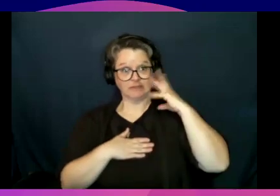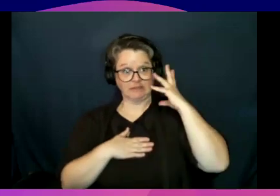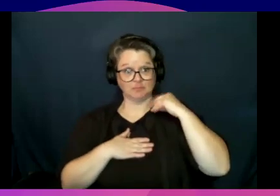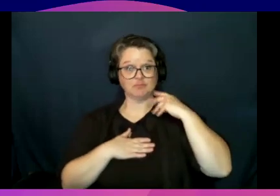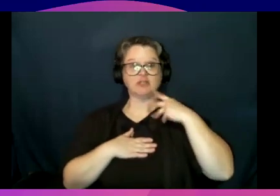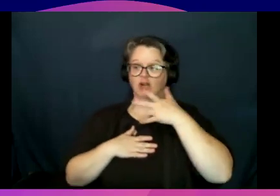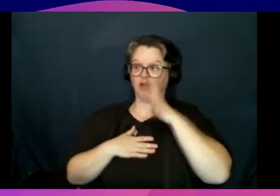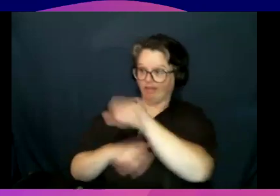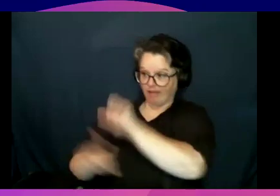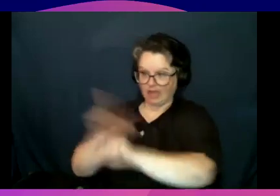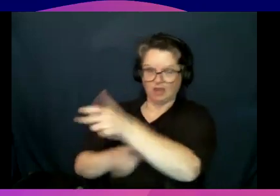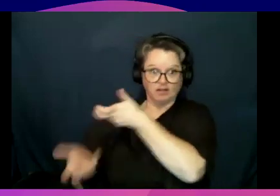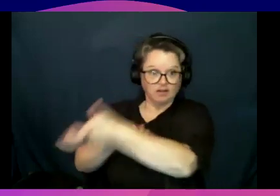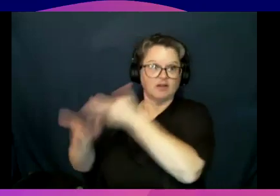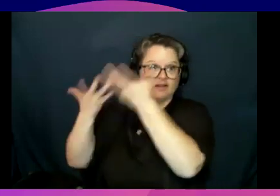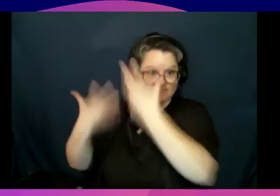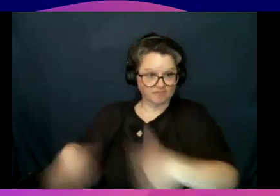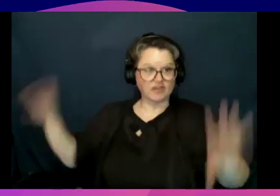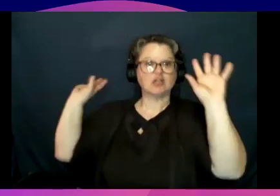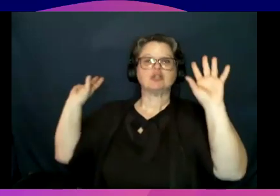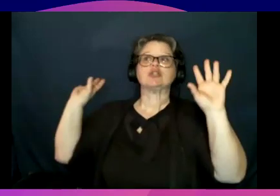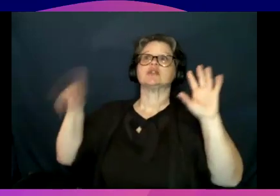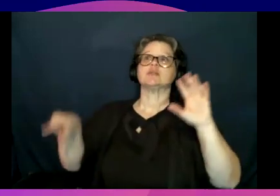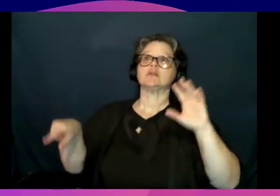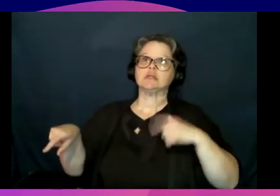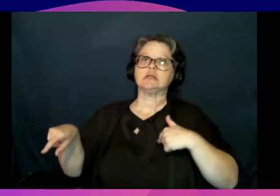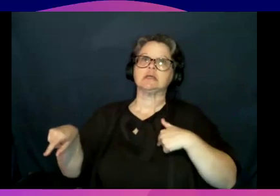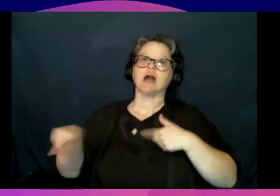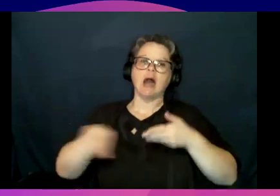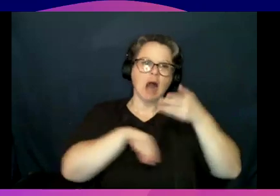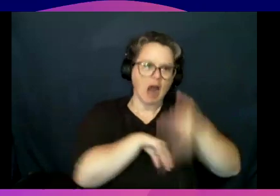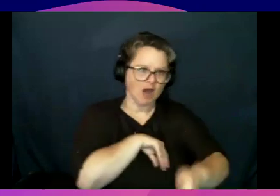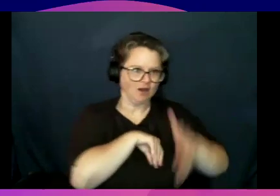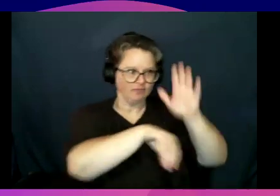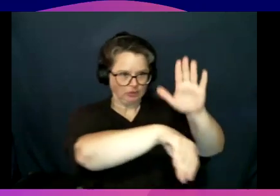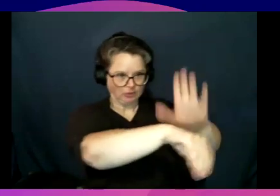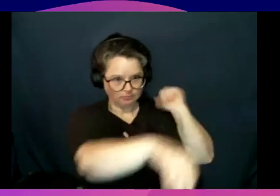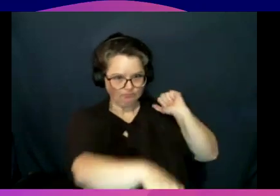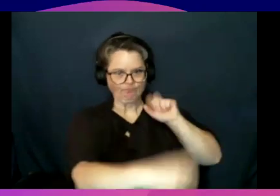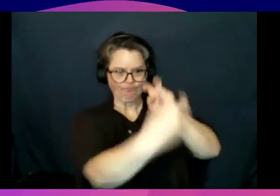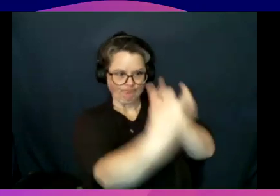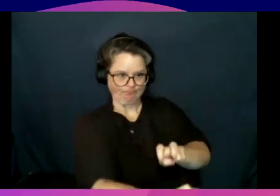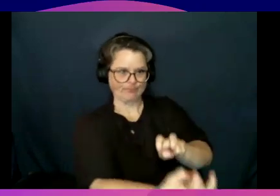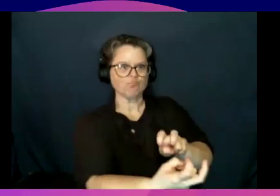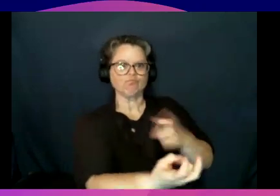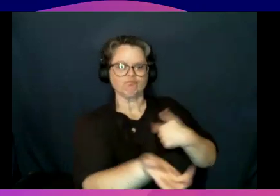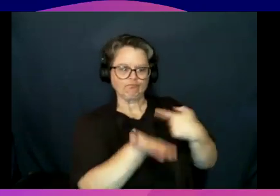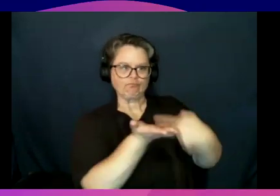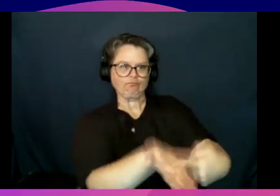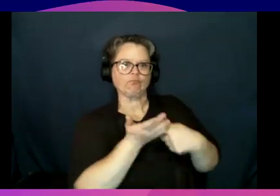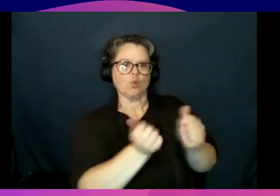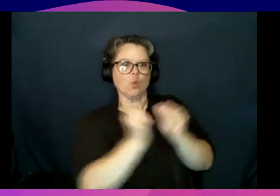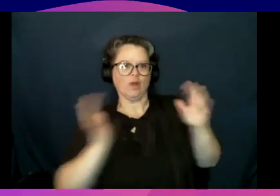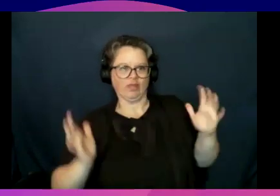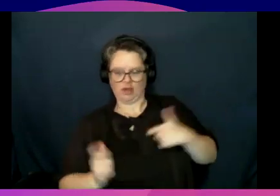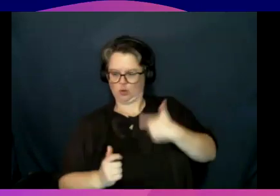So low impact debriefing is actually a framework developed by Françoise Mathieu from Tend Academy. And if you go to